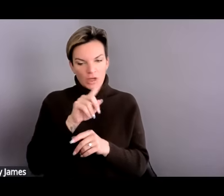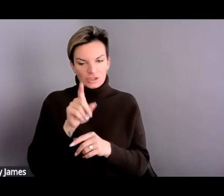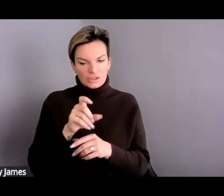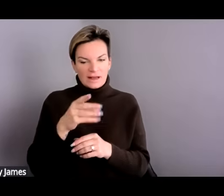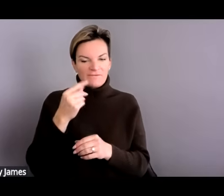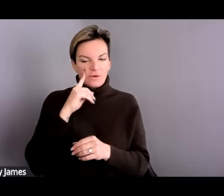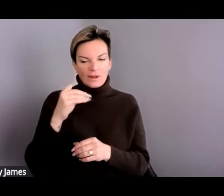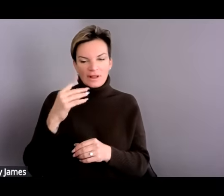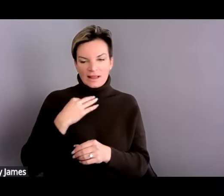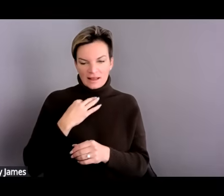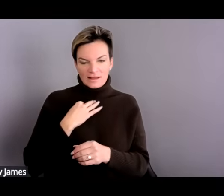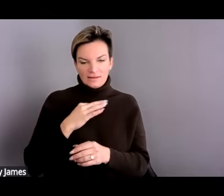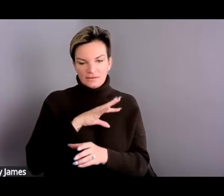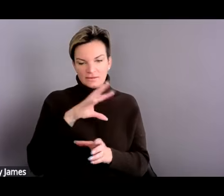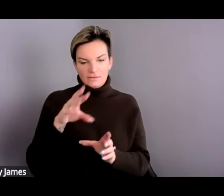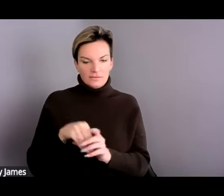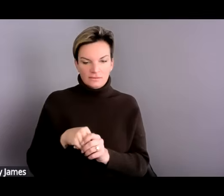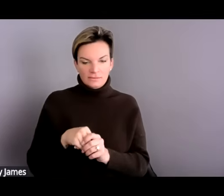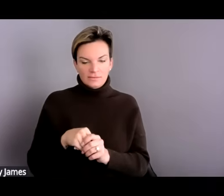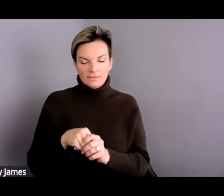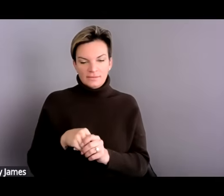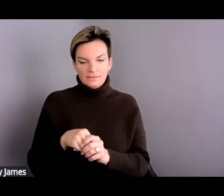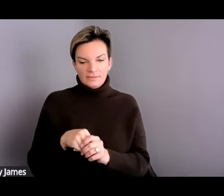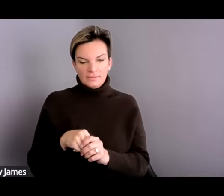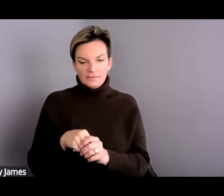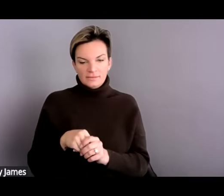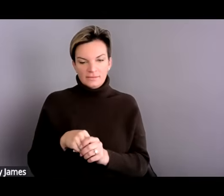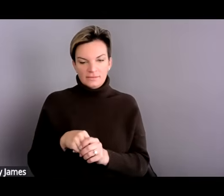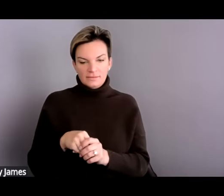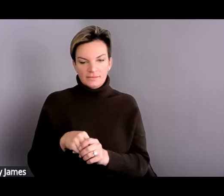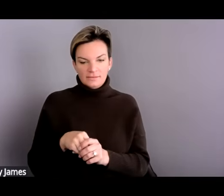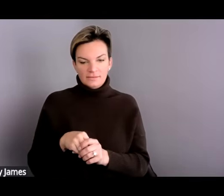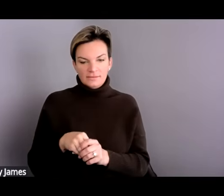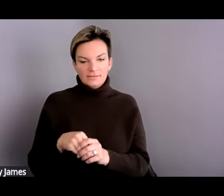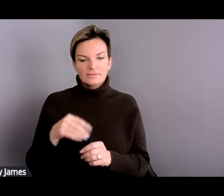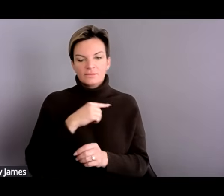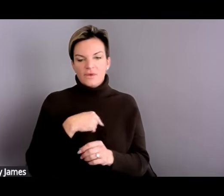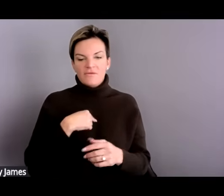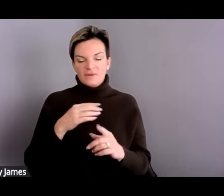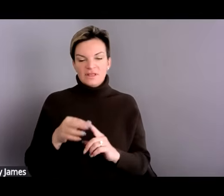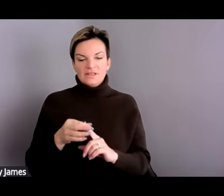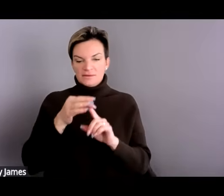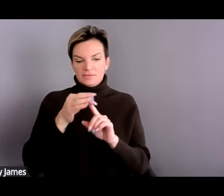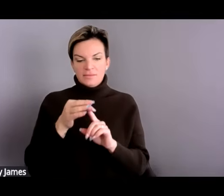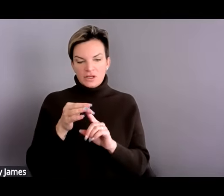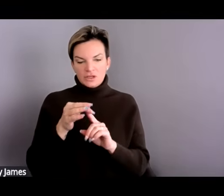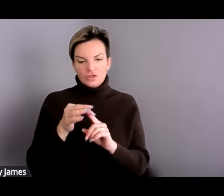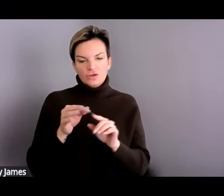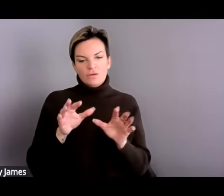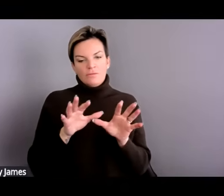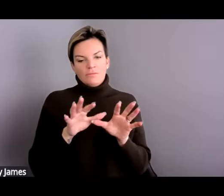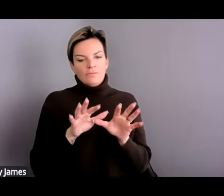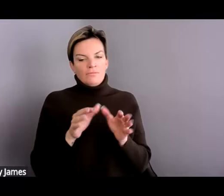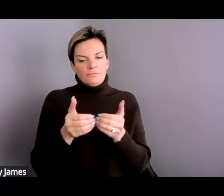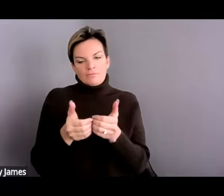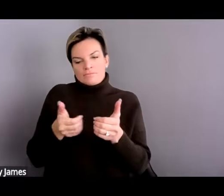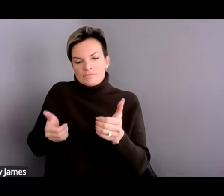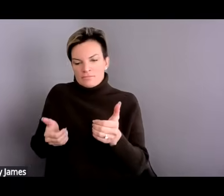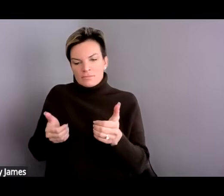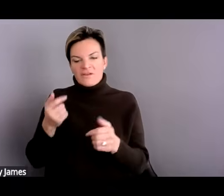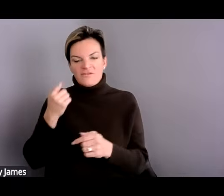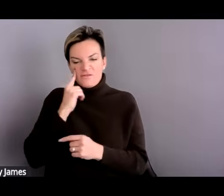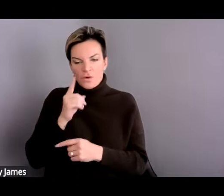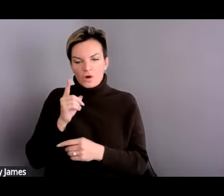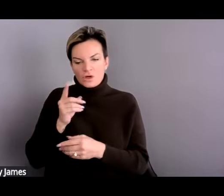in there. And yet we've got this special carve out for circulator signature challenges.